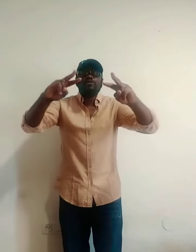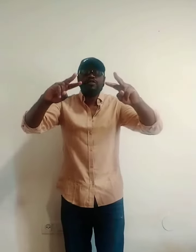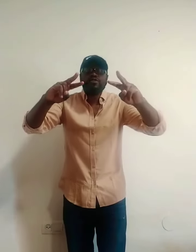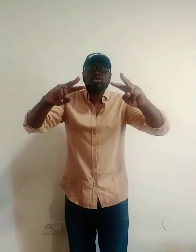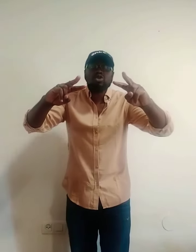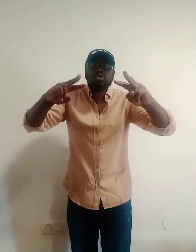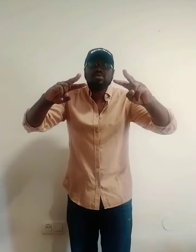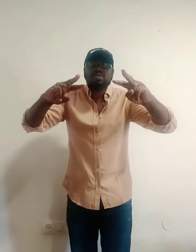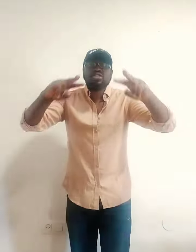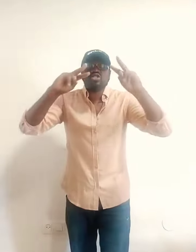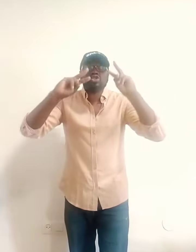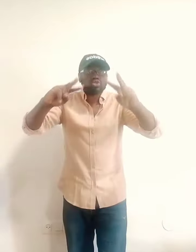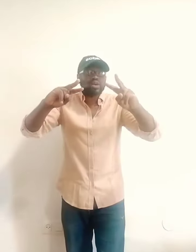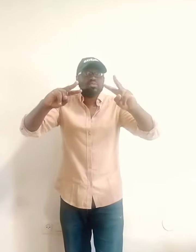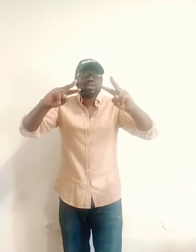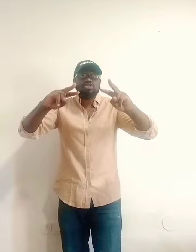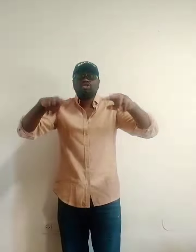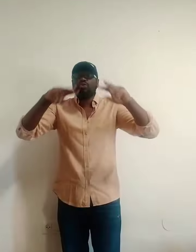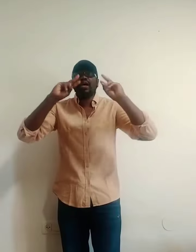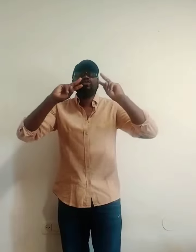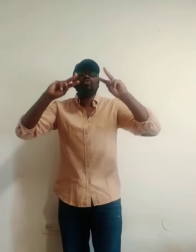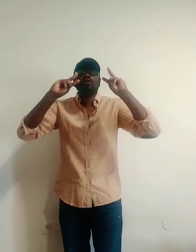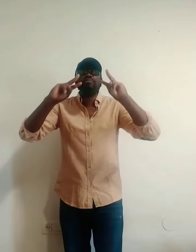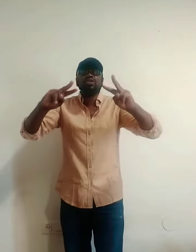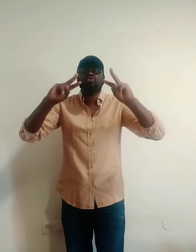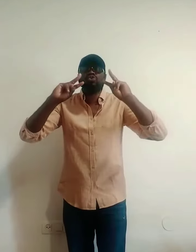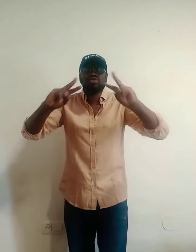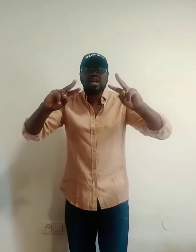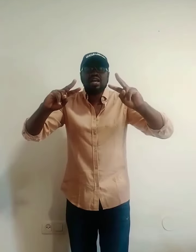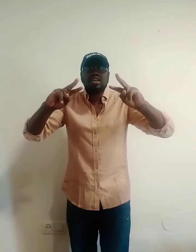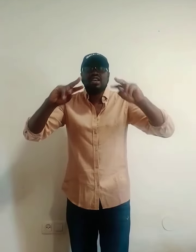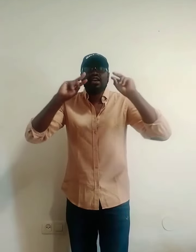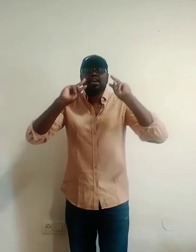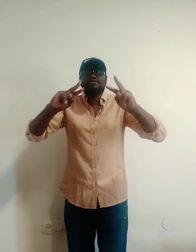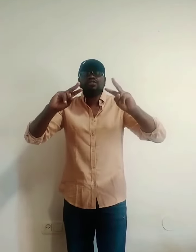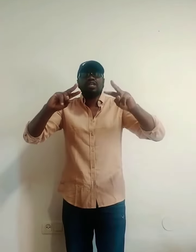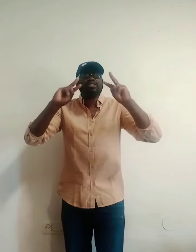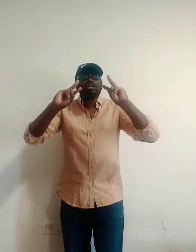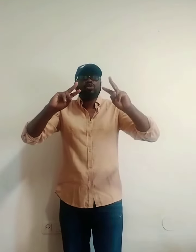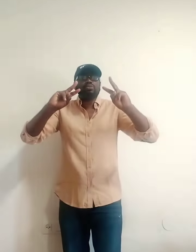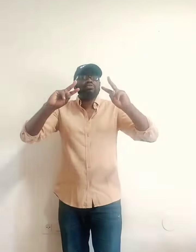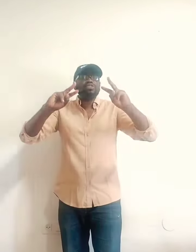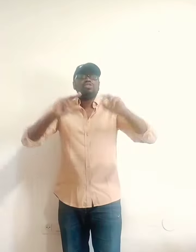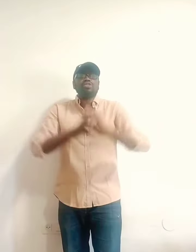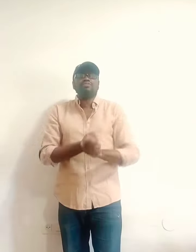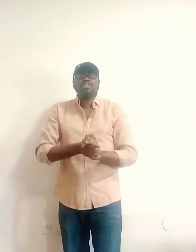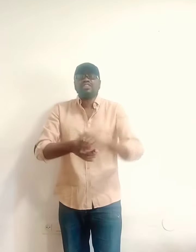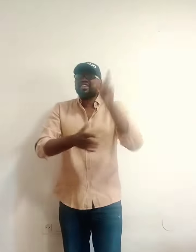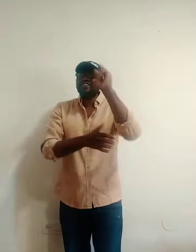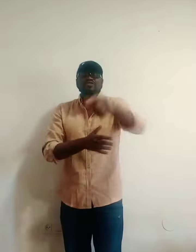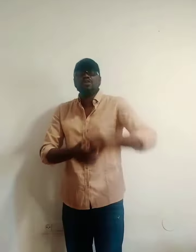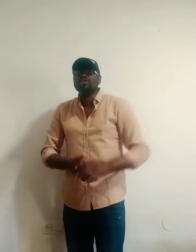if you're not subscribed to my station, subscribe to my station where I do 1 minute with OSA every day. try to upload videos every day. Thank you very much.